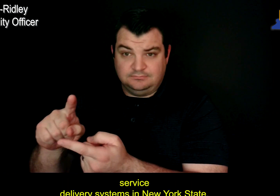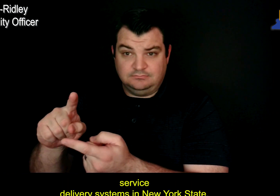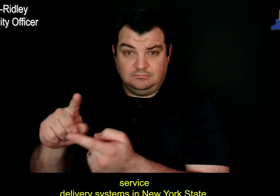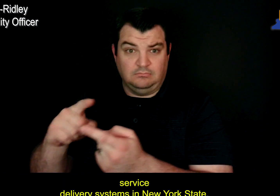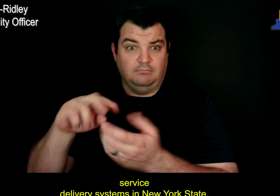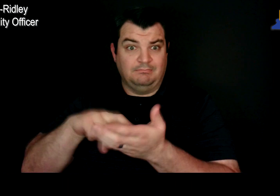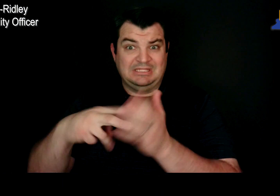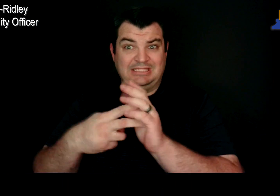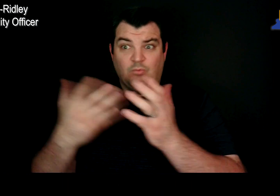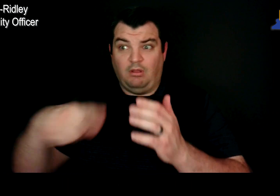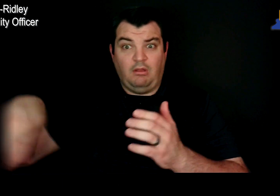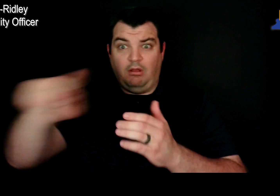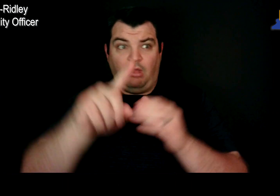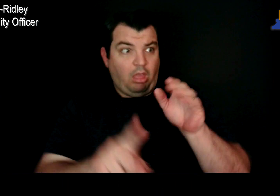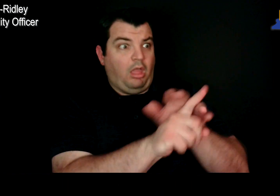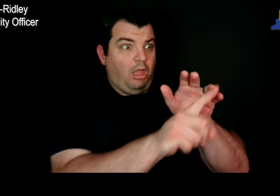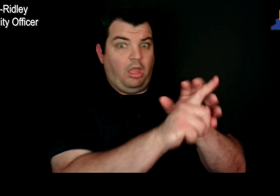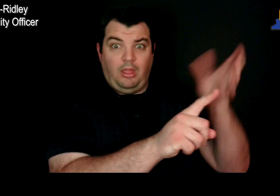York State.